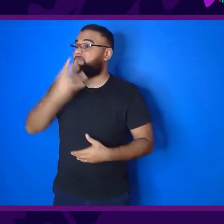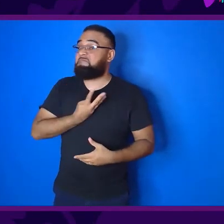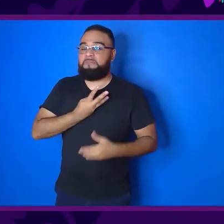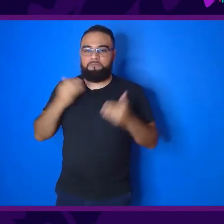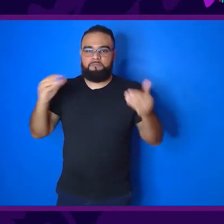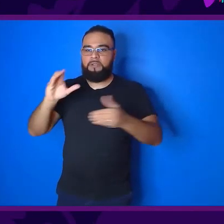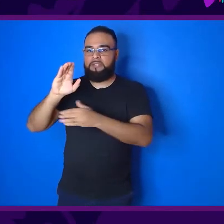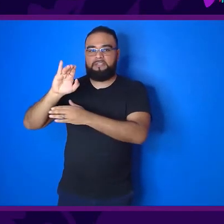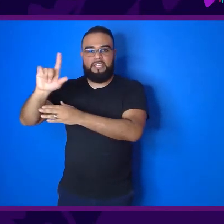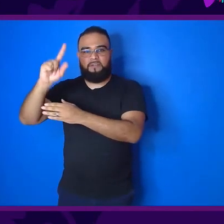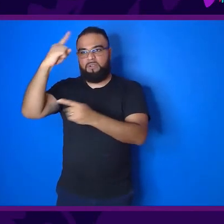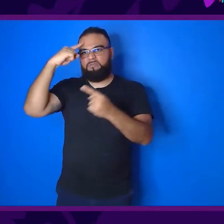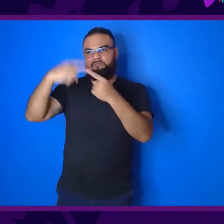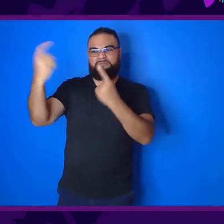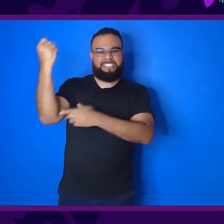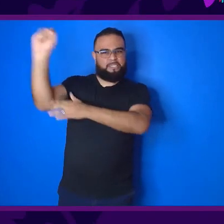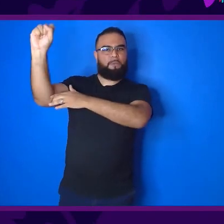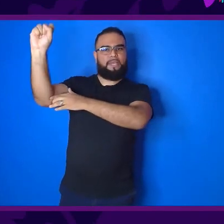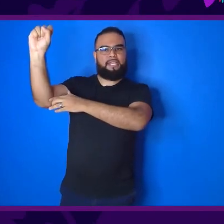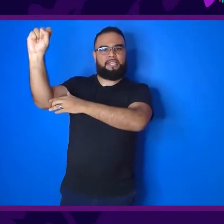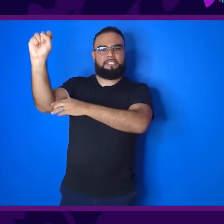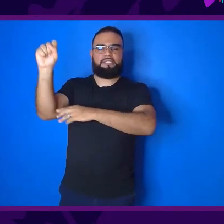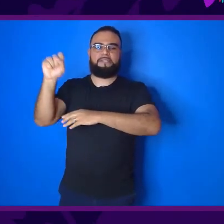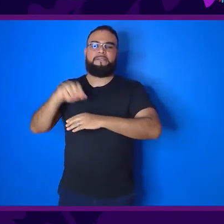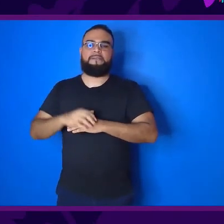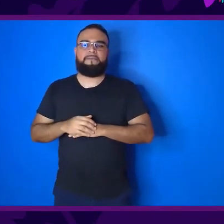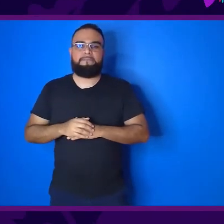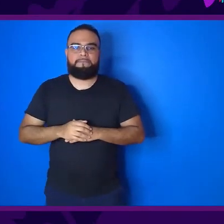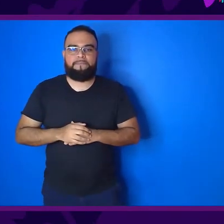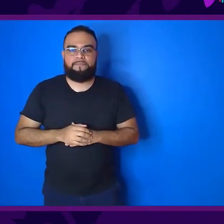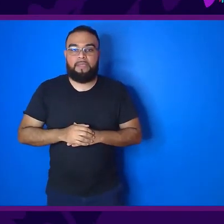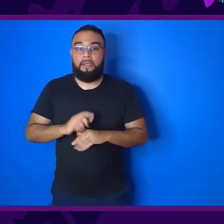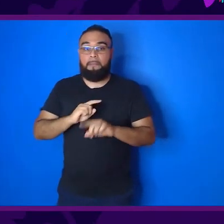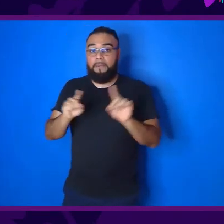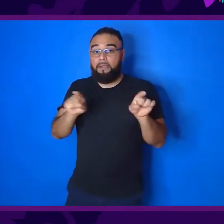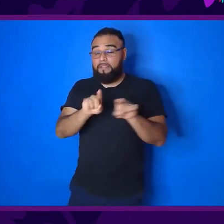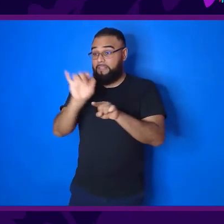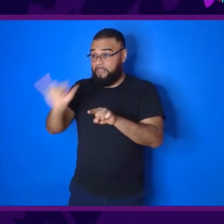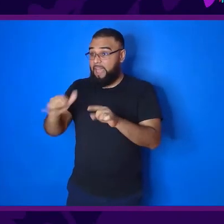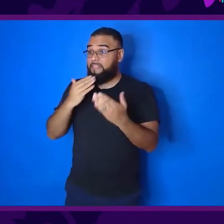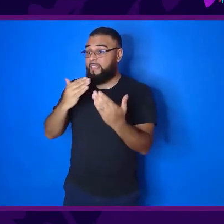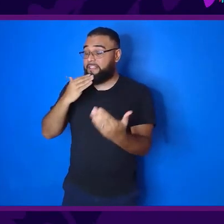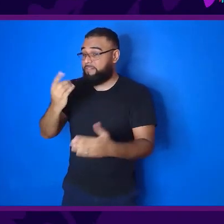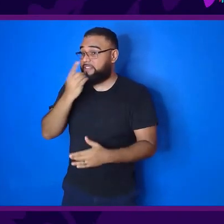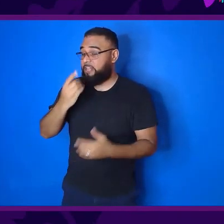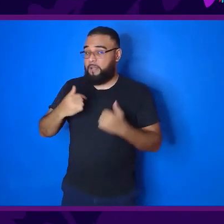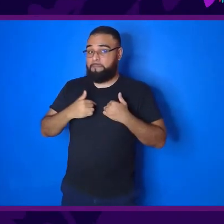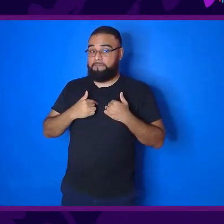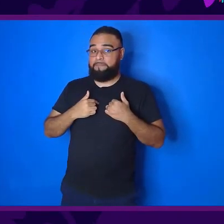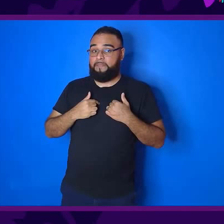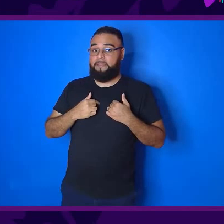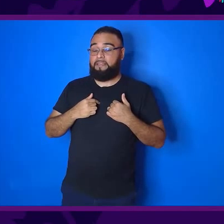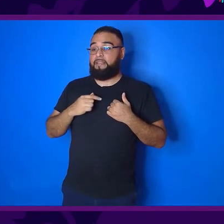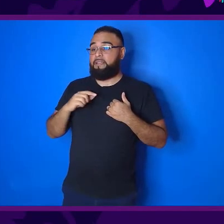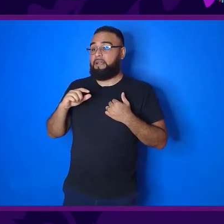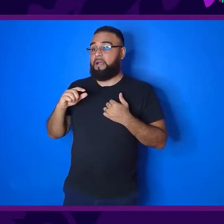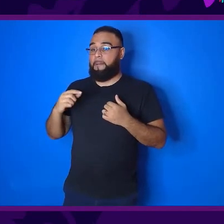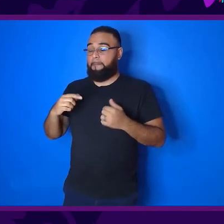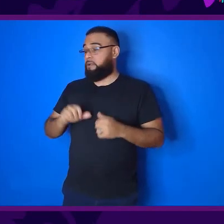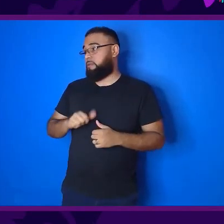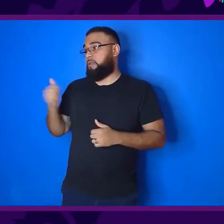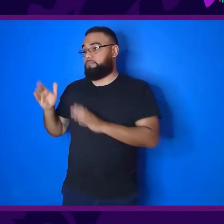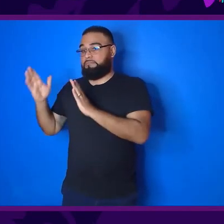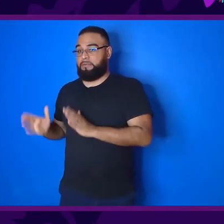correct something, it's our mutual friend Jody Evans who did the Thanksgiving dinner. I helped serve it, but what I brought, which I thought was